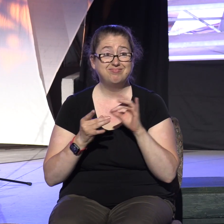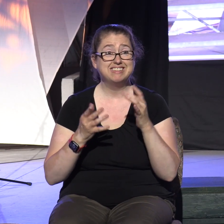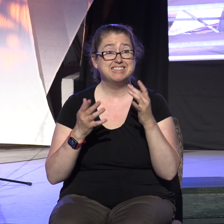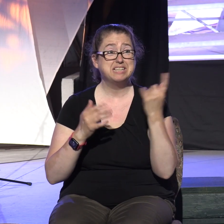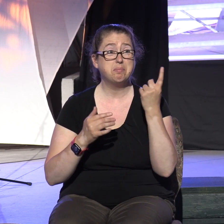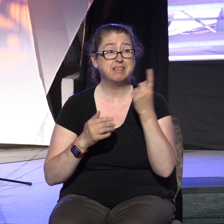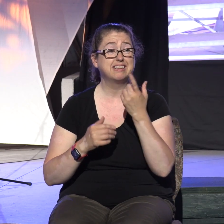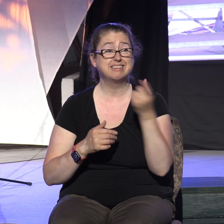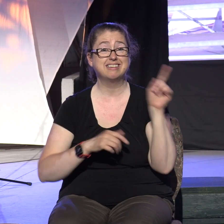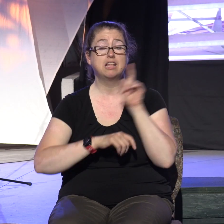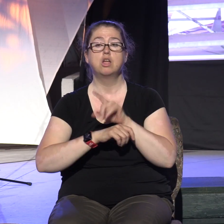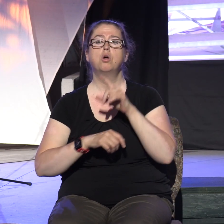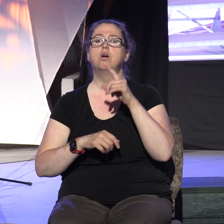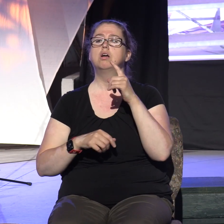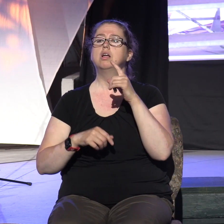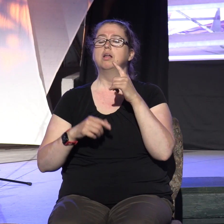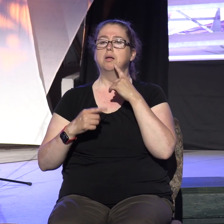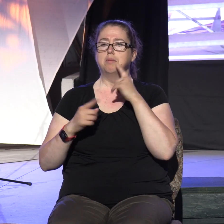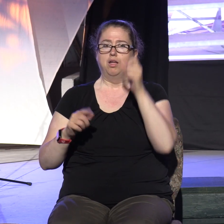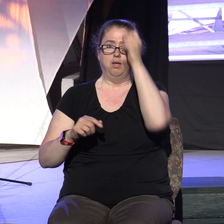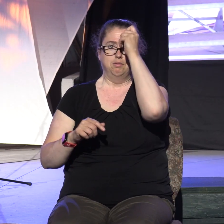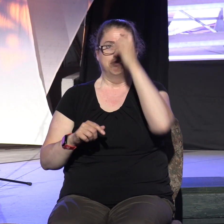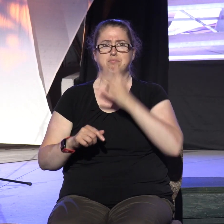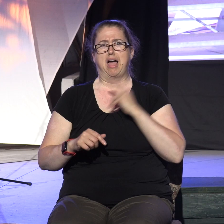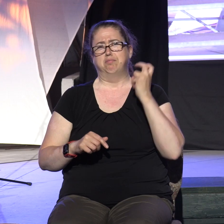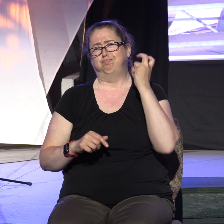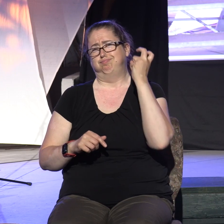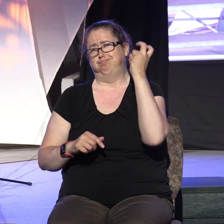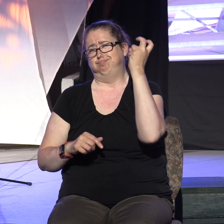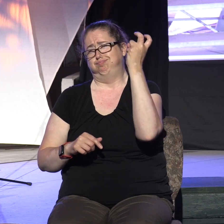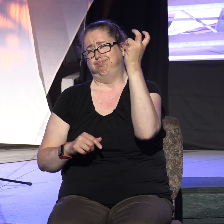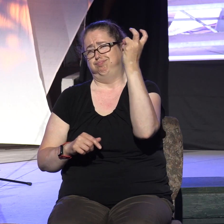at Nordstrom are really going to miss her.